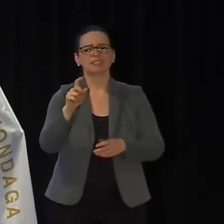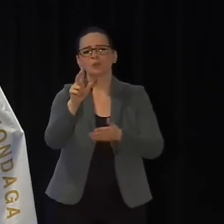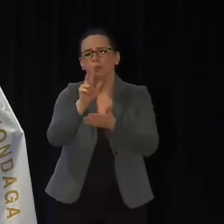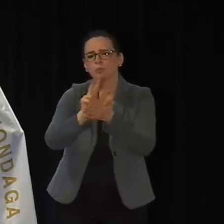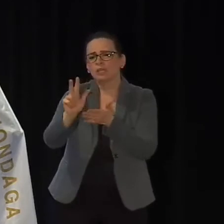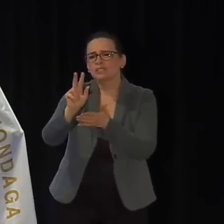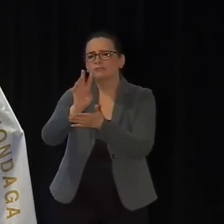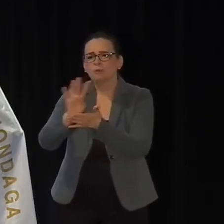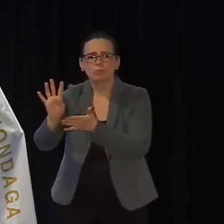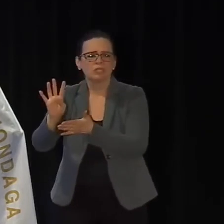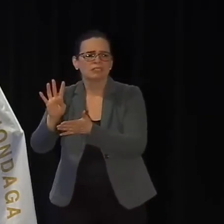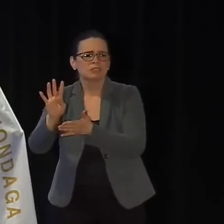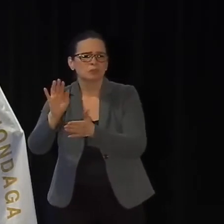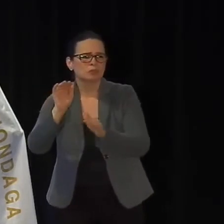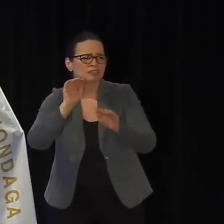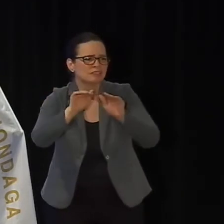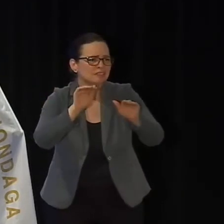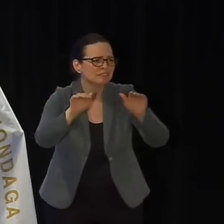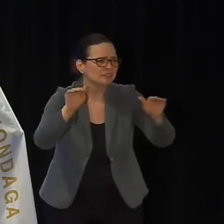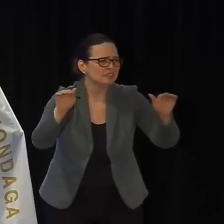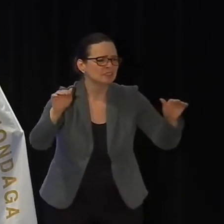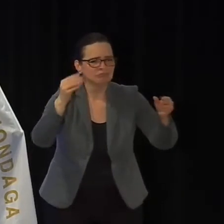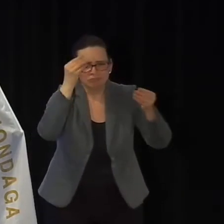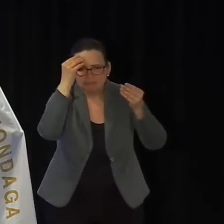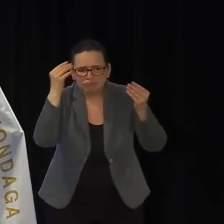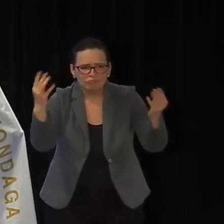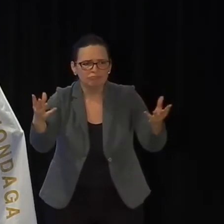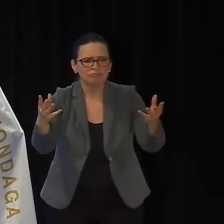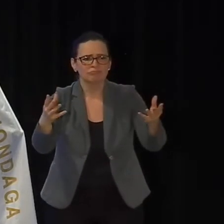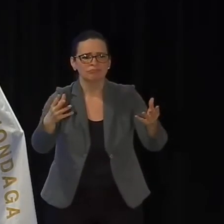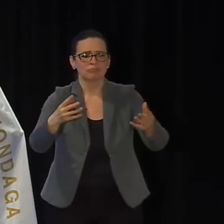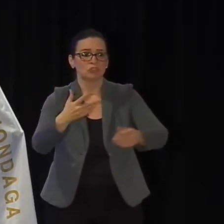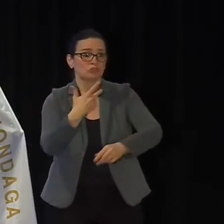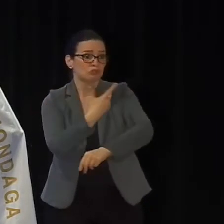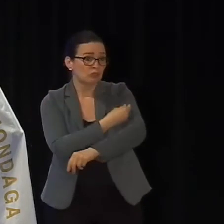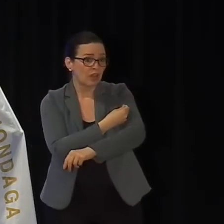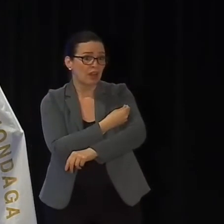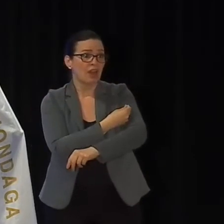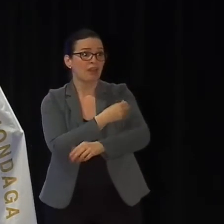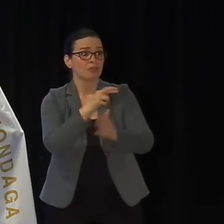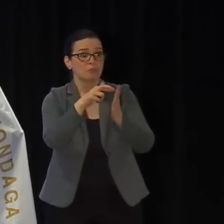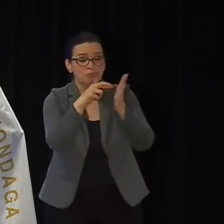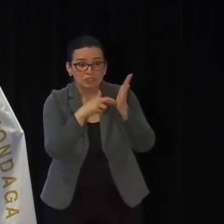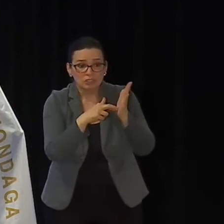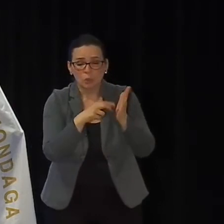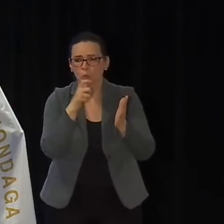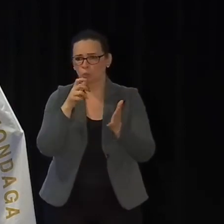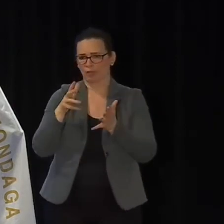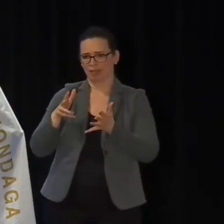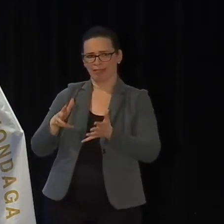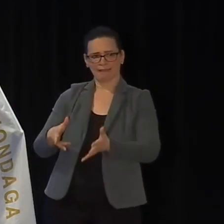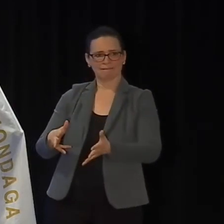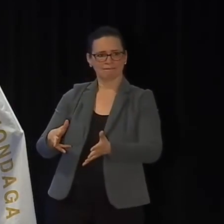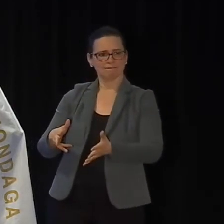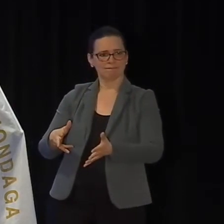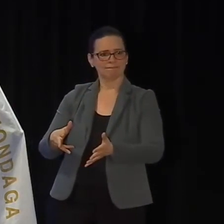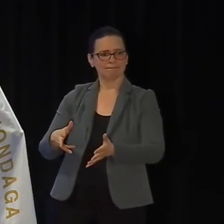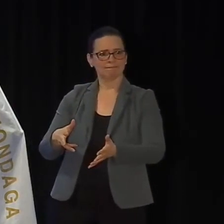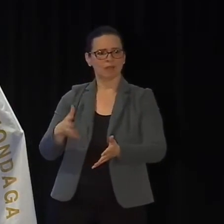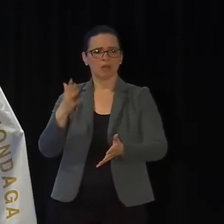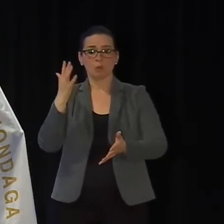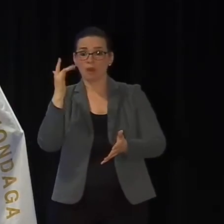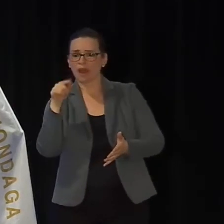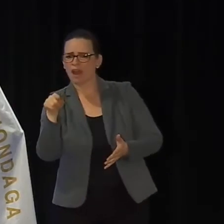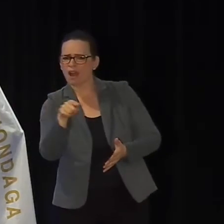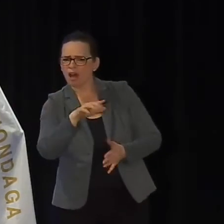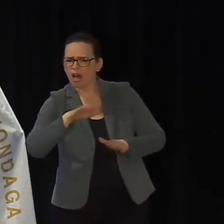everybody who wants the shot, because then you can look at the data and you look and really micro-target the data,